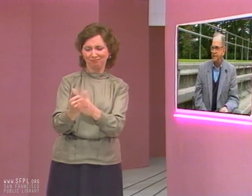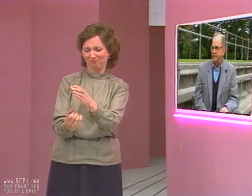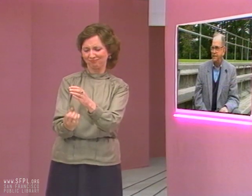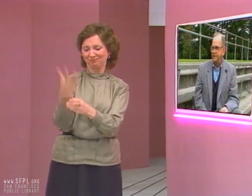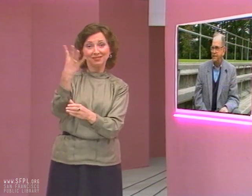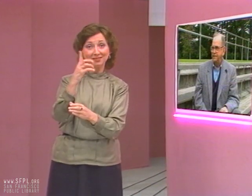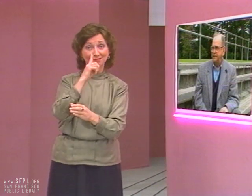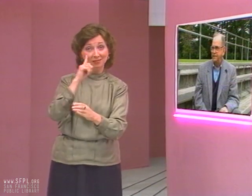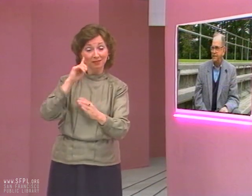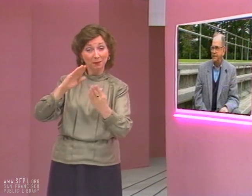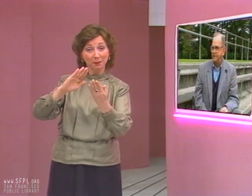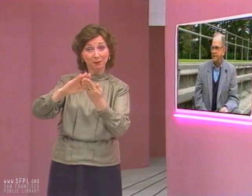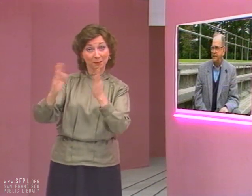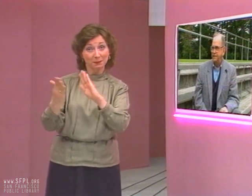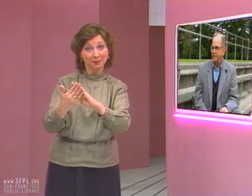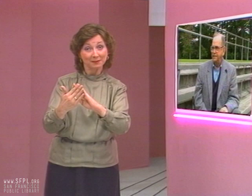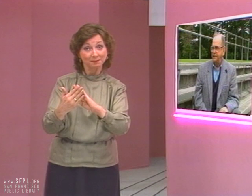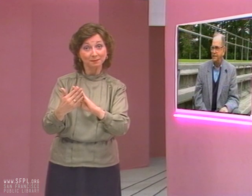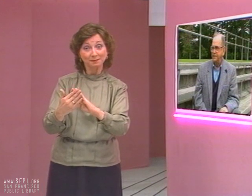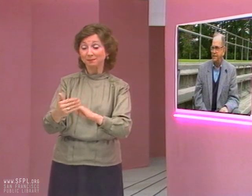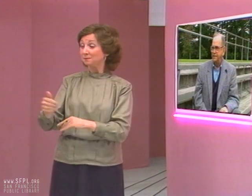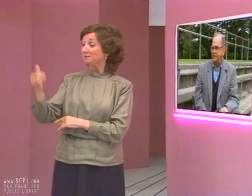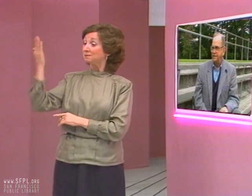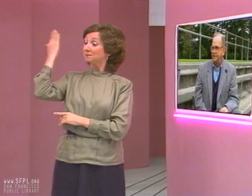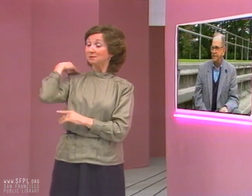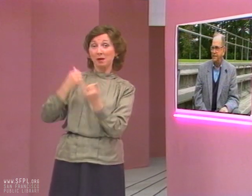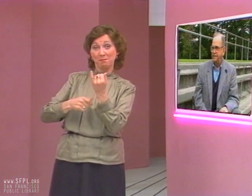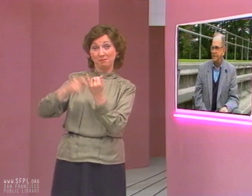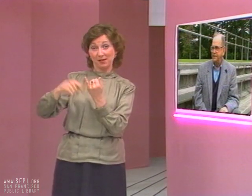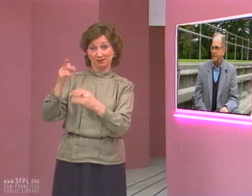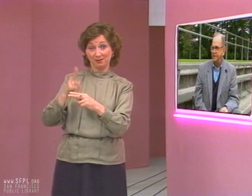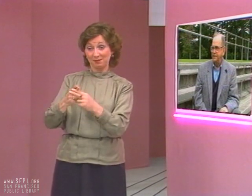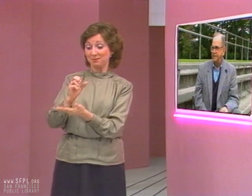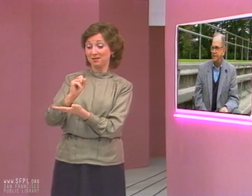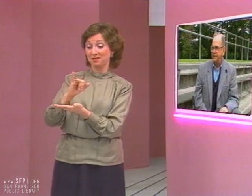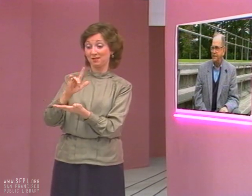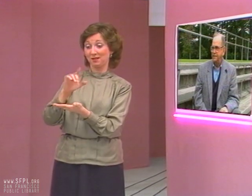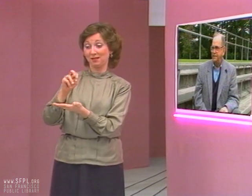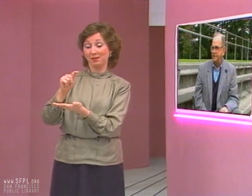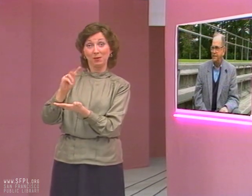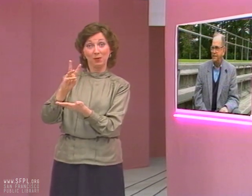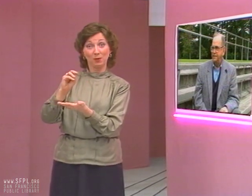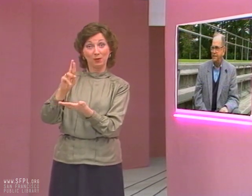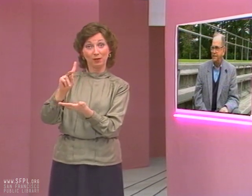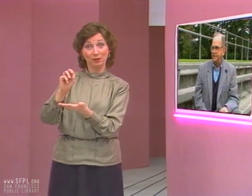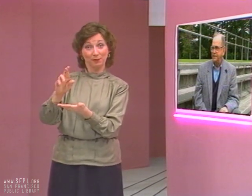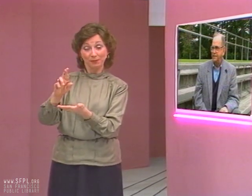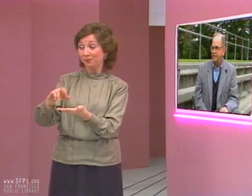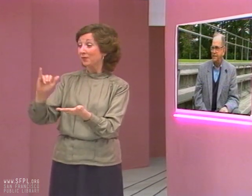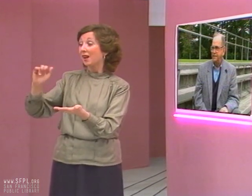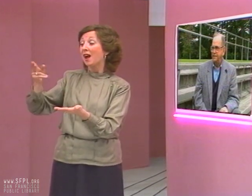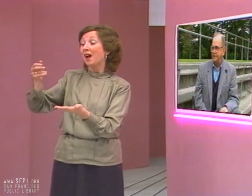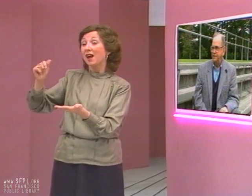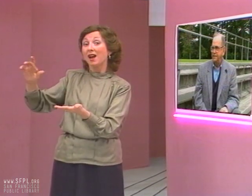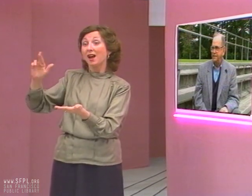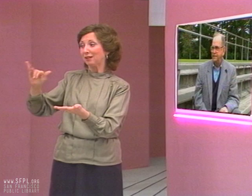business manager of the Silent Worker magazine. Dr. Byrnes and Harry Jacobs go back a long way together